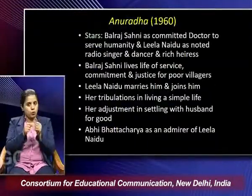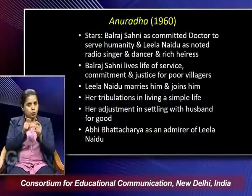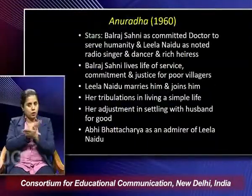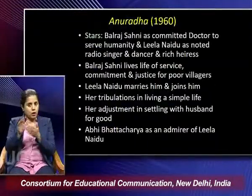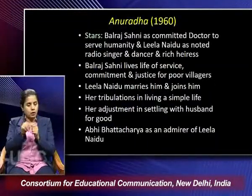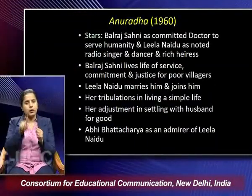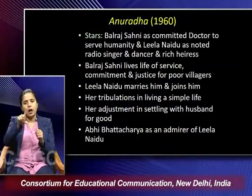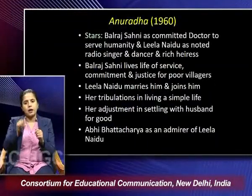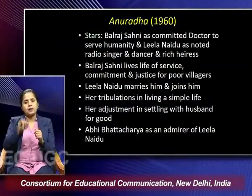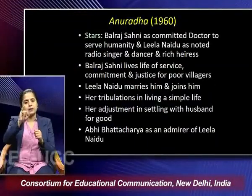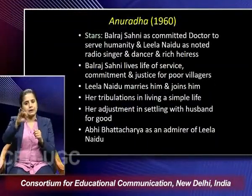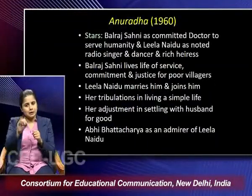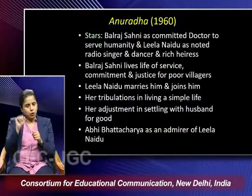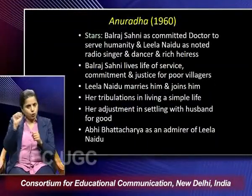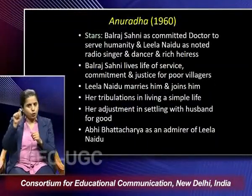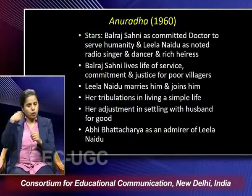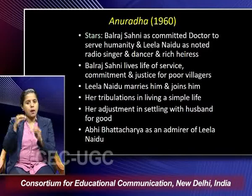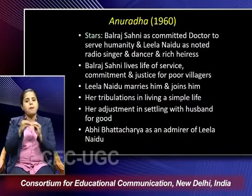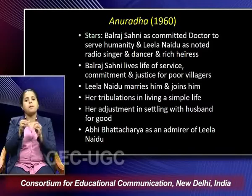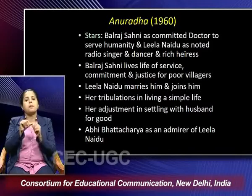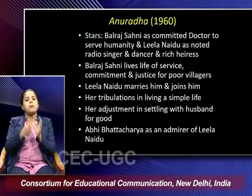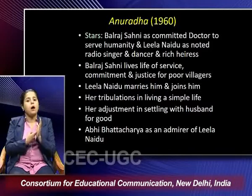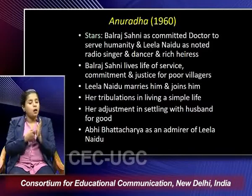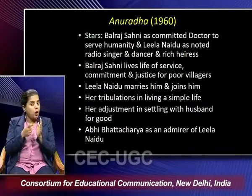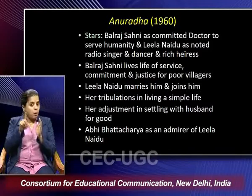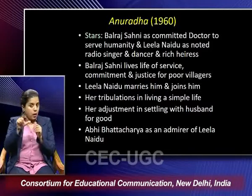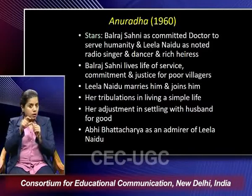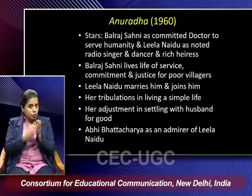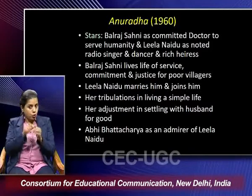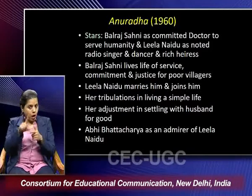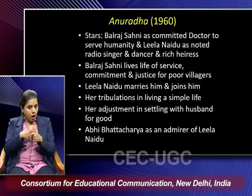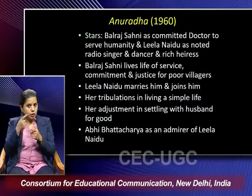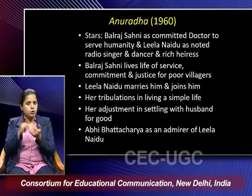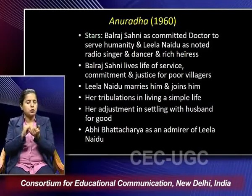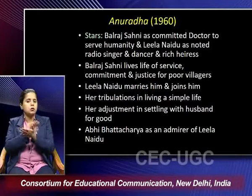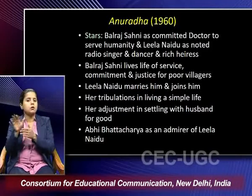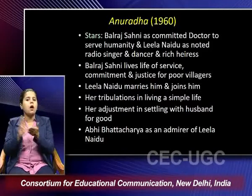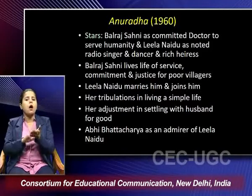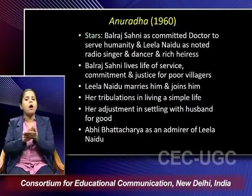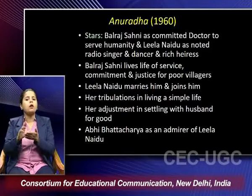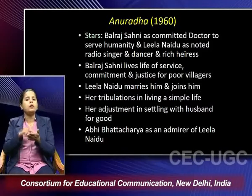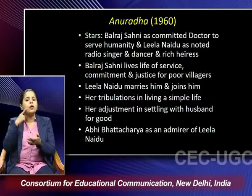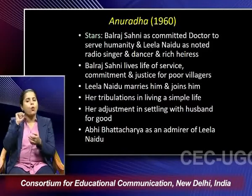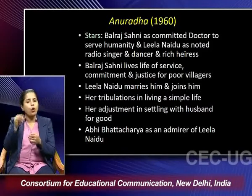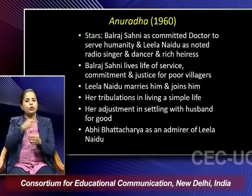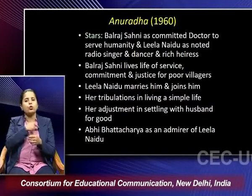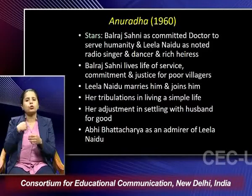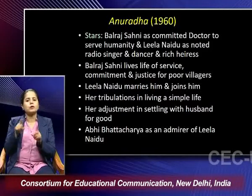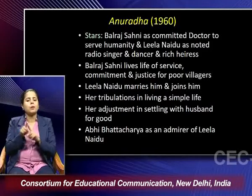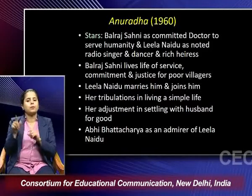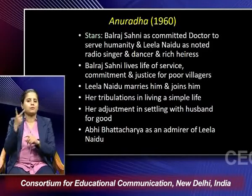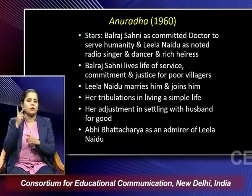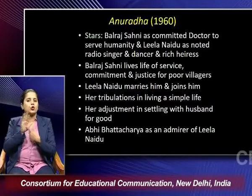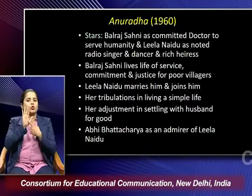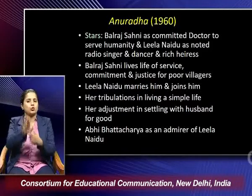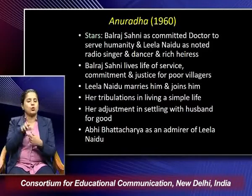1960, in which Balraj Sahni acted as a committed doctor. And how this kind of a commitment of